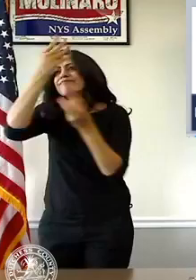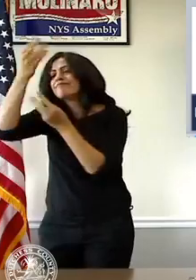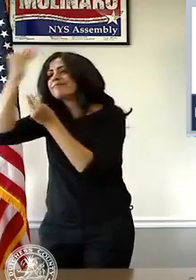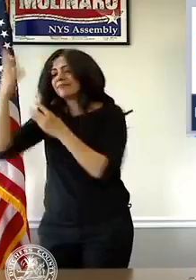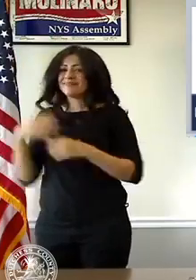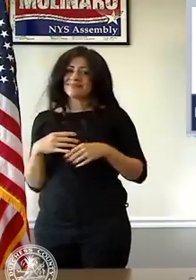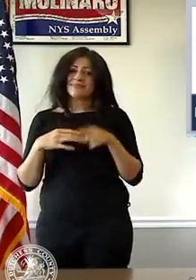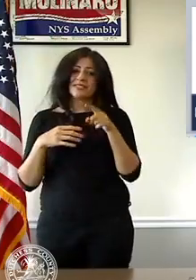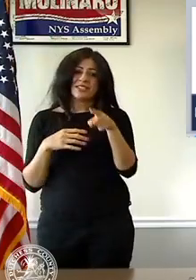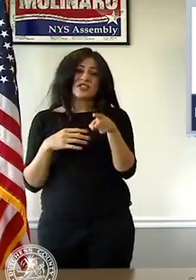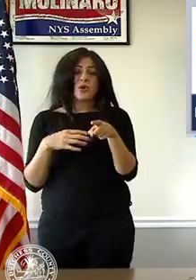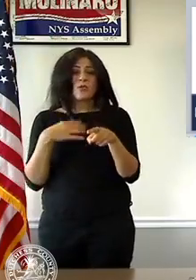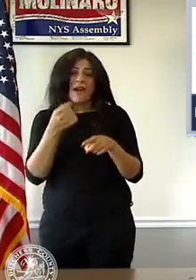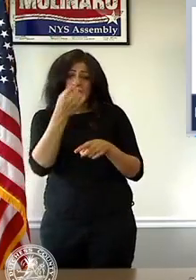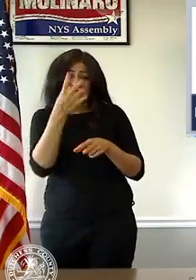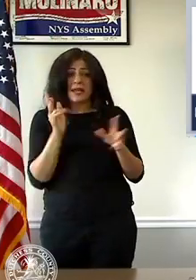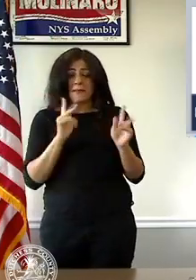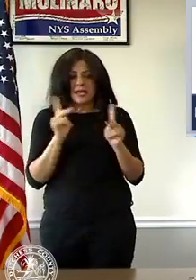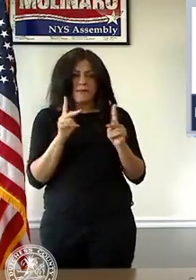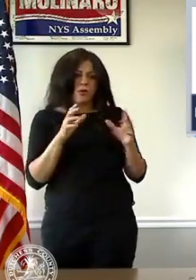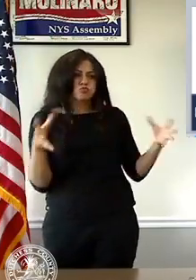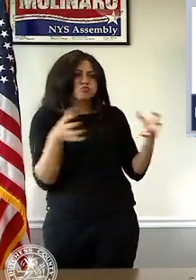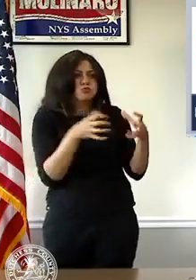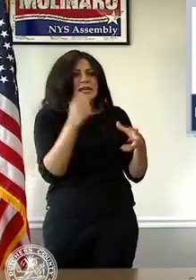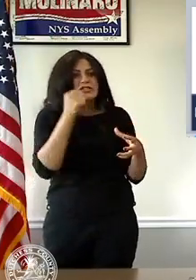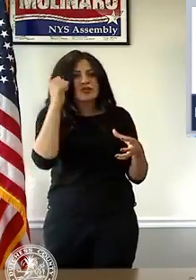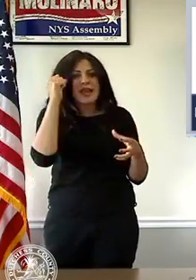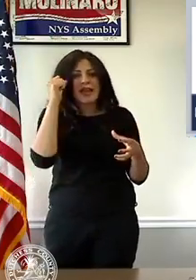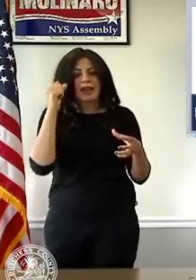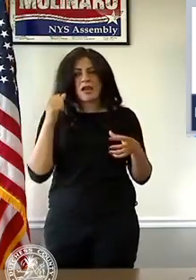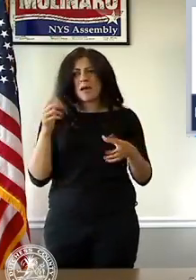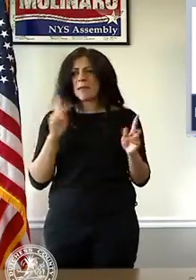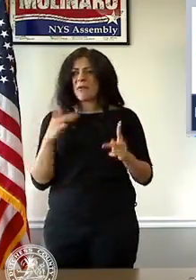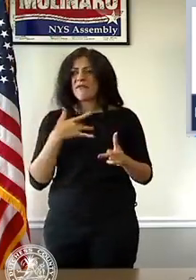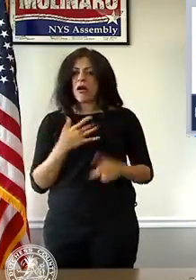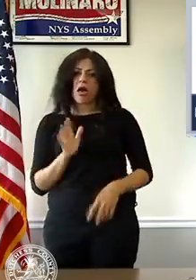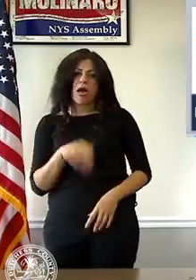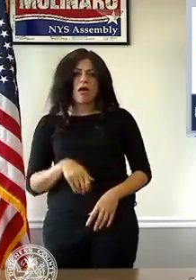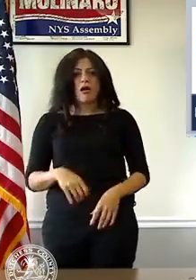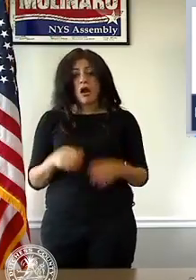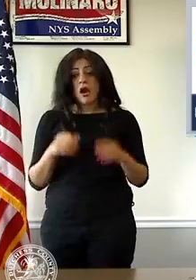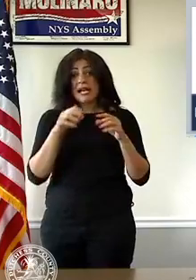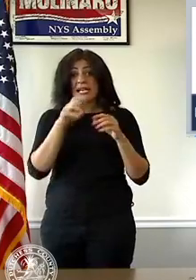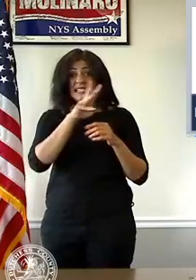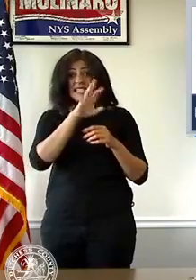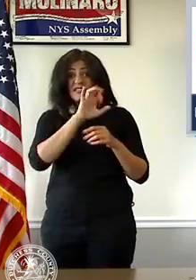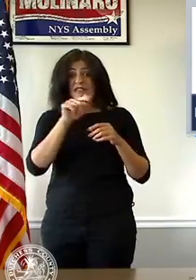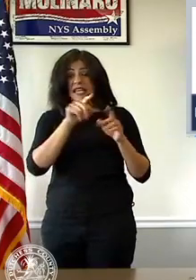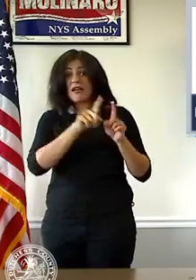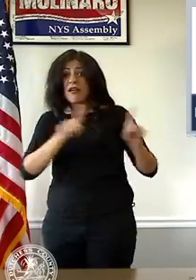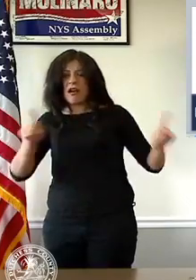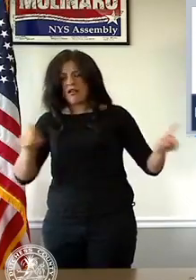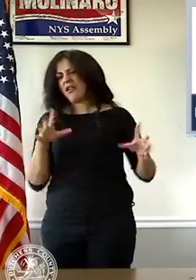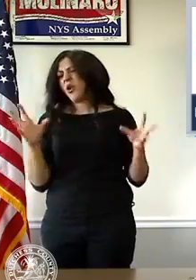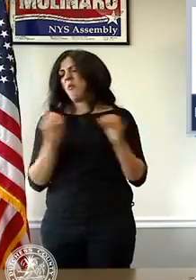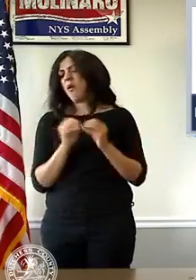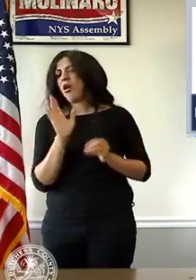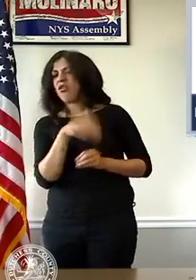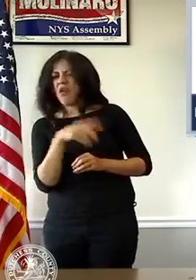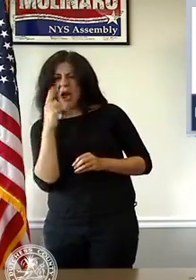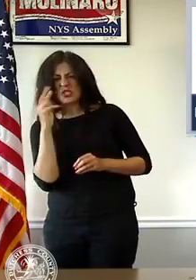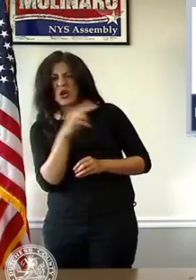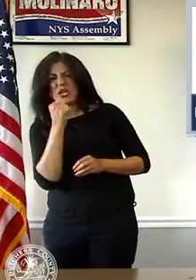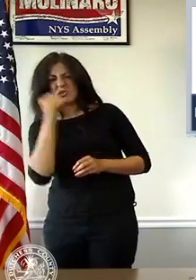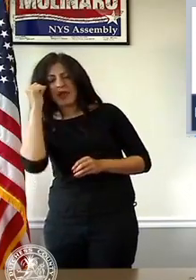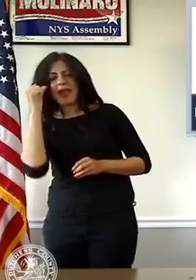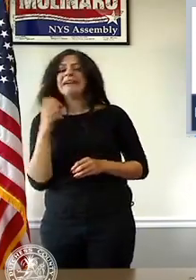regarding, so many people were gathered together. I guess we don't have to social distance any longer. Well, the truth of the matter is we want people to engage in the steps